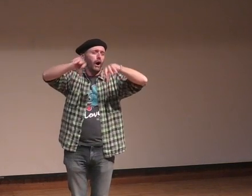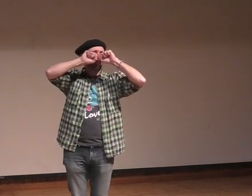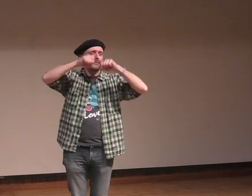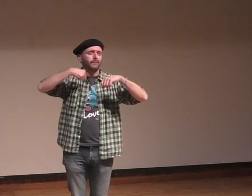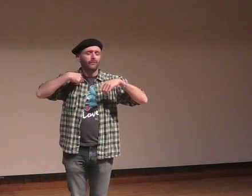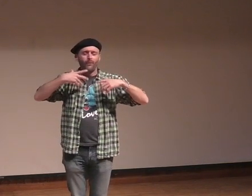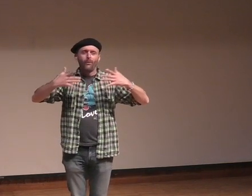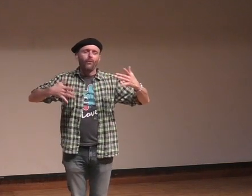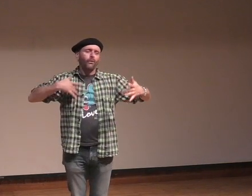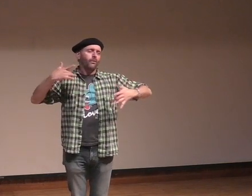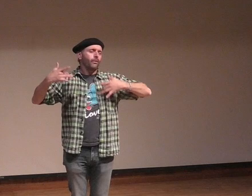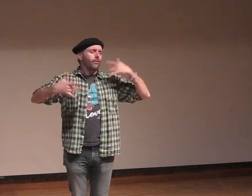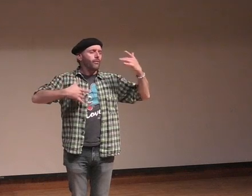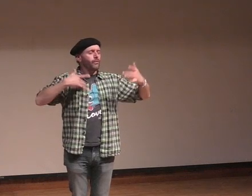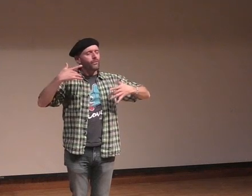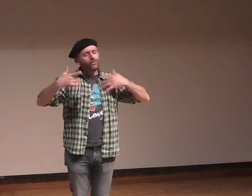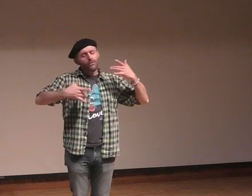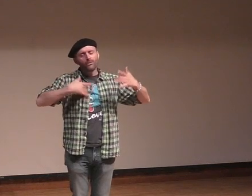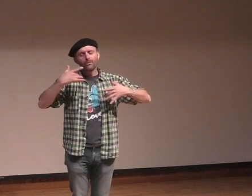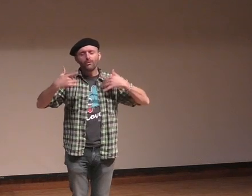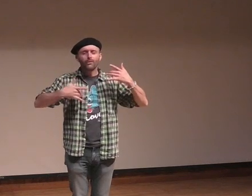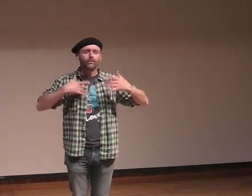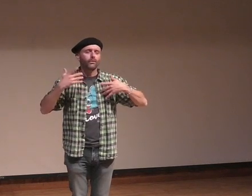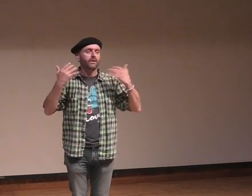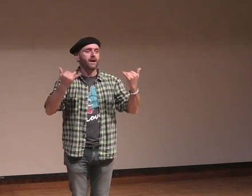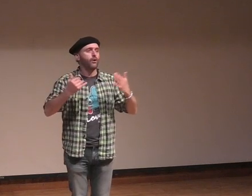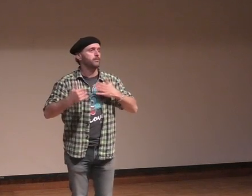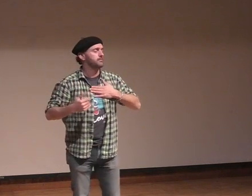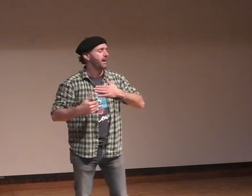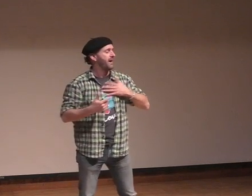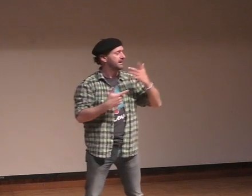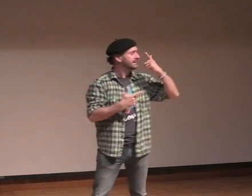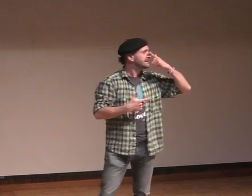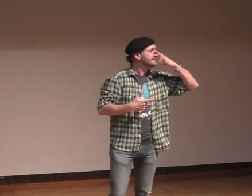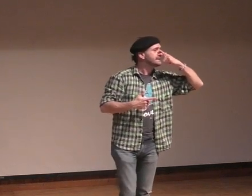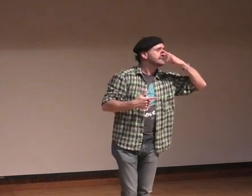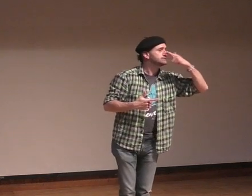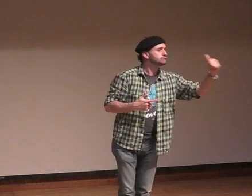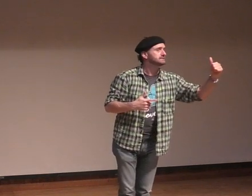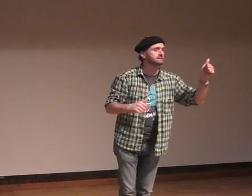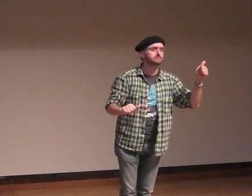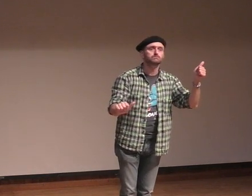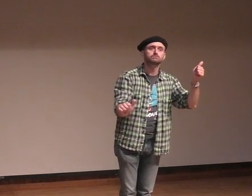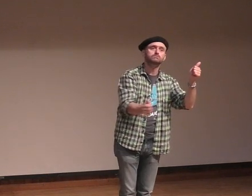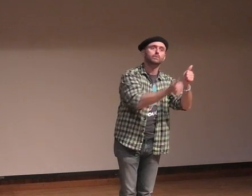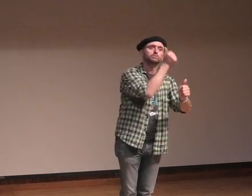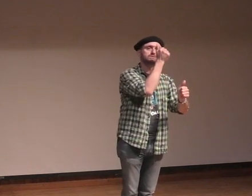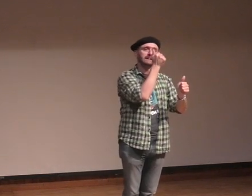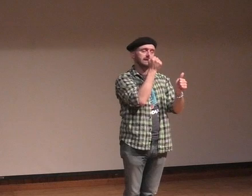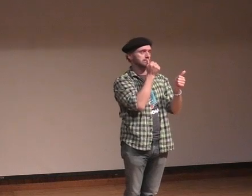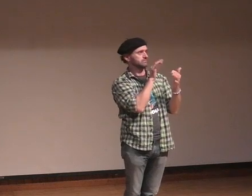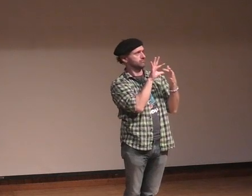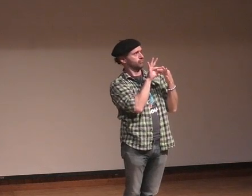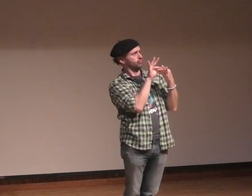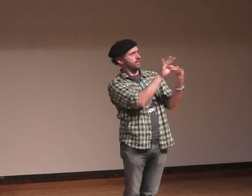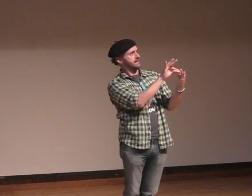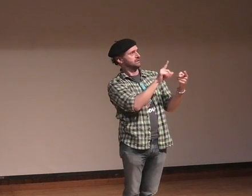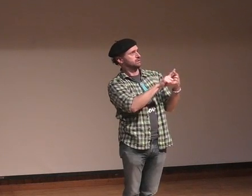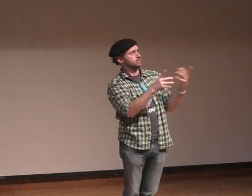was young enough that I could just take this in. I was so enthralled, and my interest